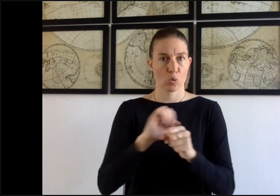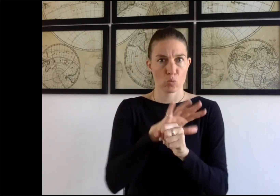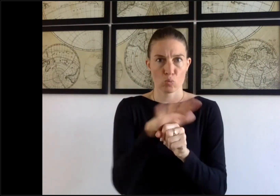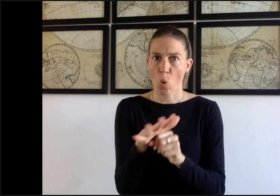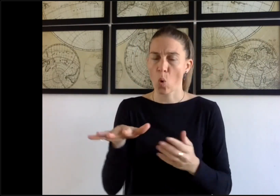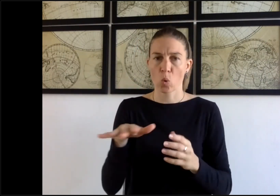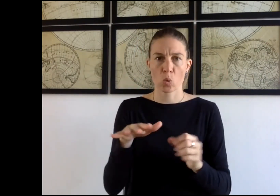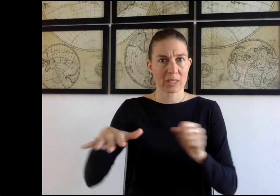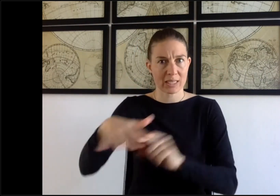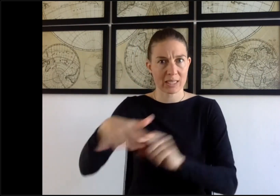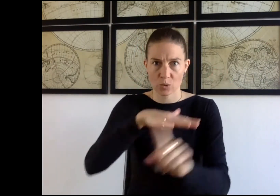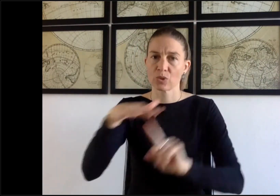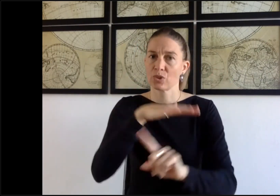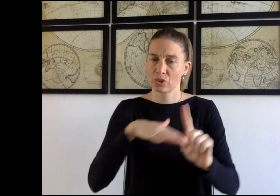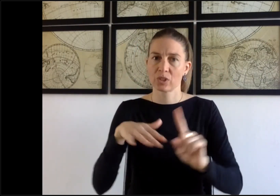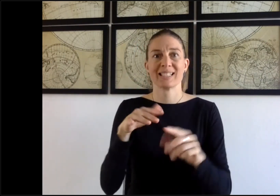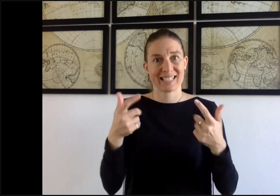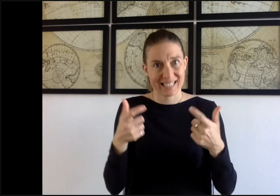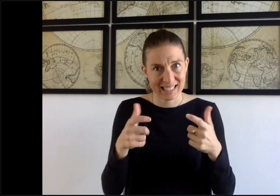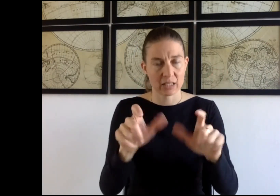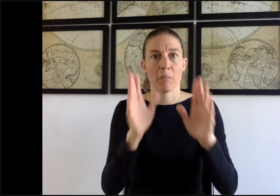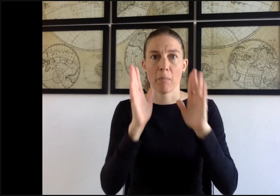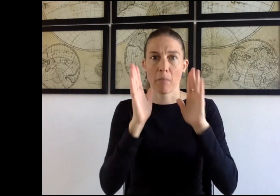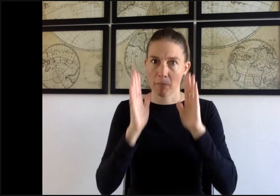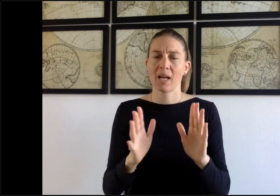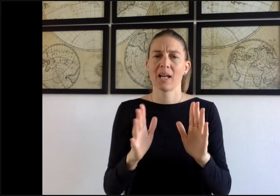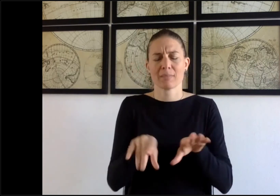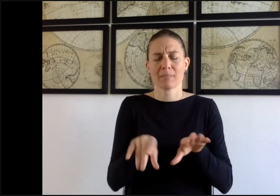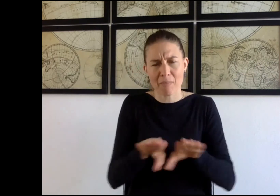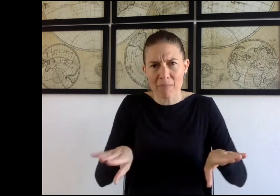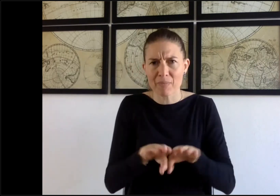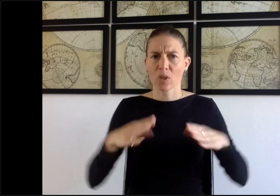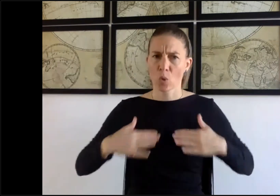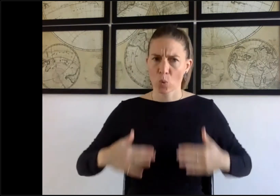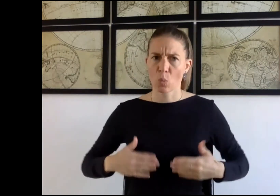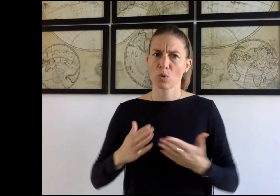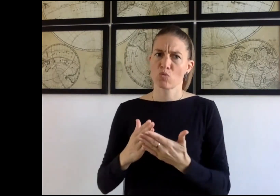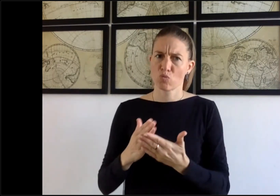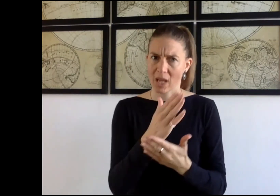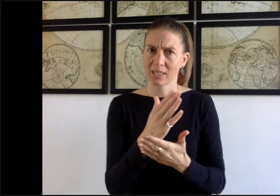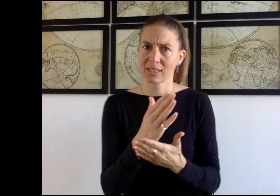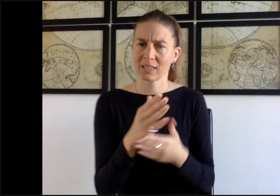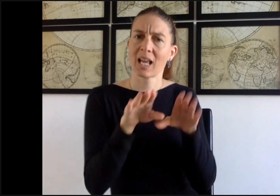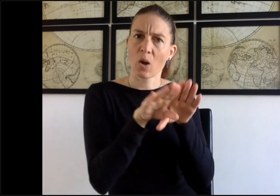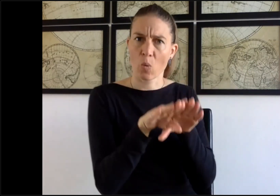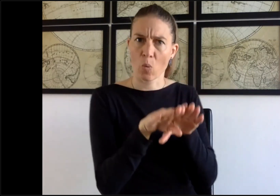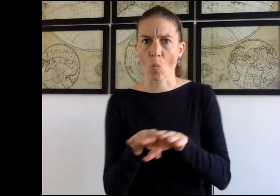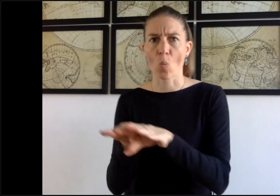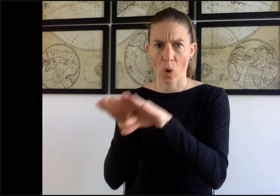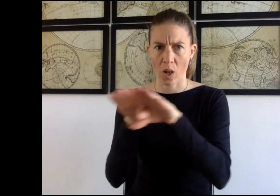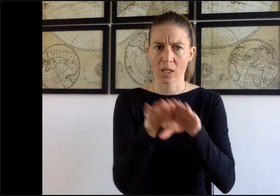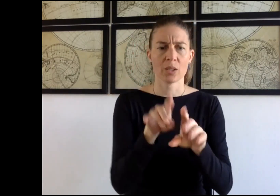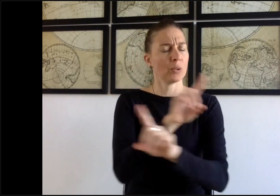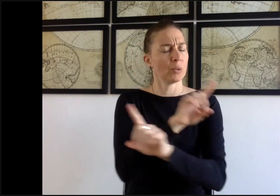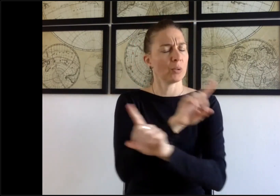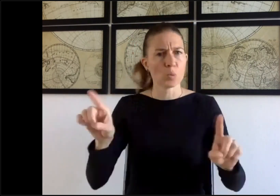highlighted that we must ensure that fundamental EU values of equality and non-discrimination are as strong